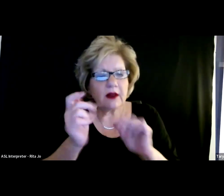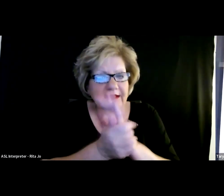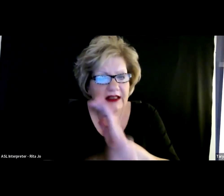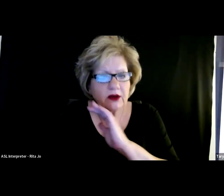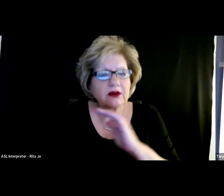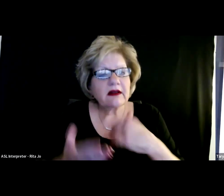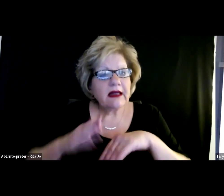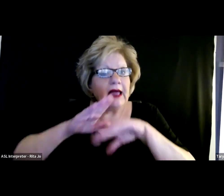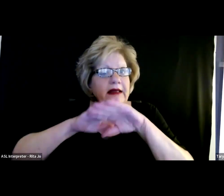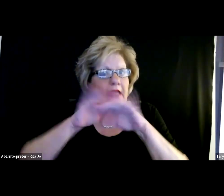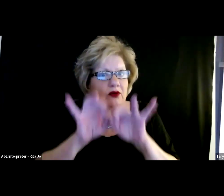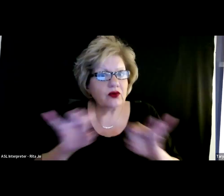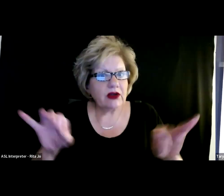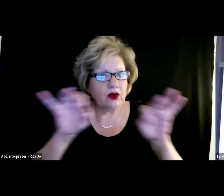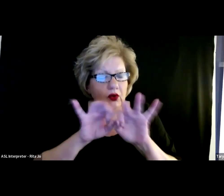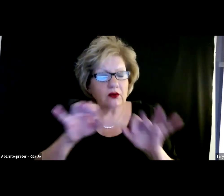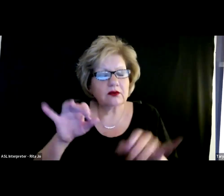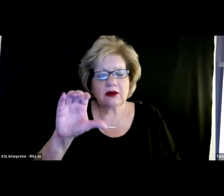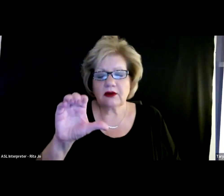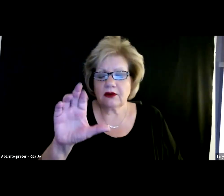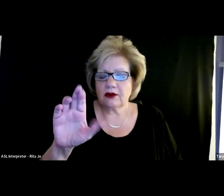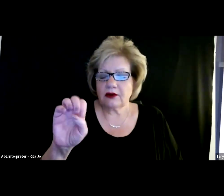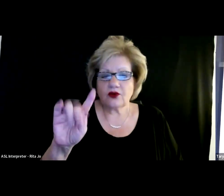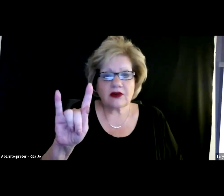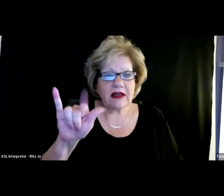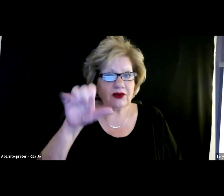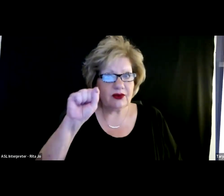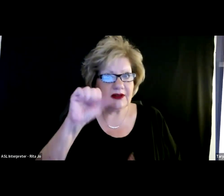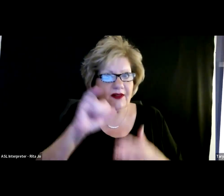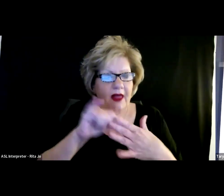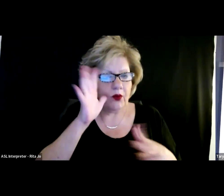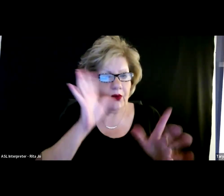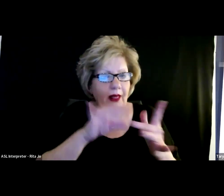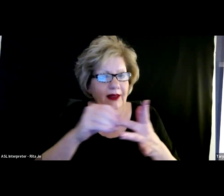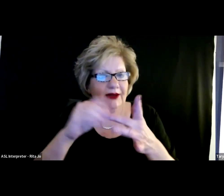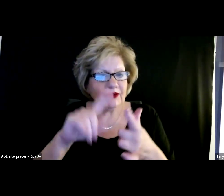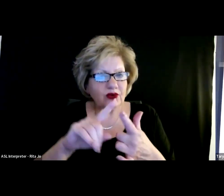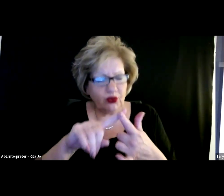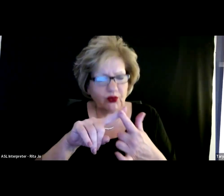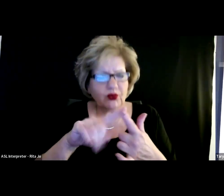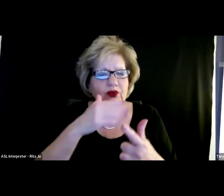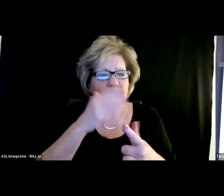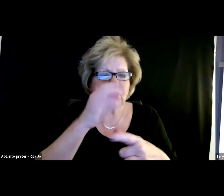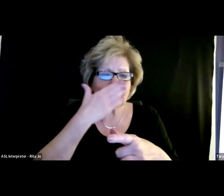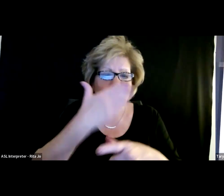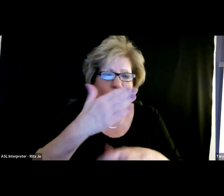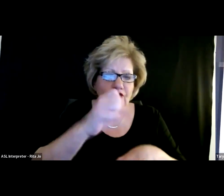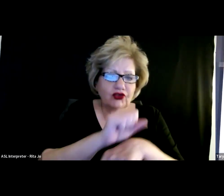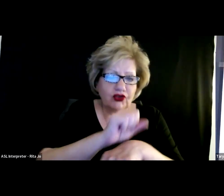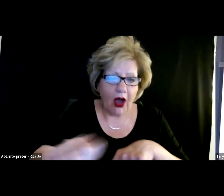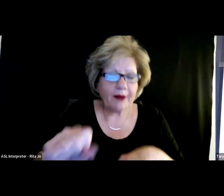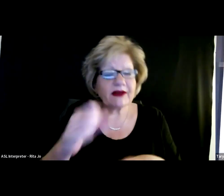critical credentials that jumpstart their careers and lead to good jobs. Apprenticeship programs that include people